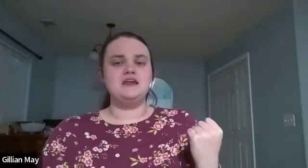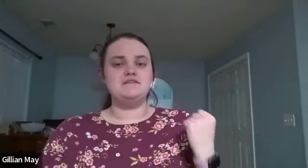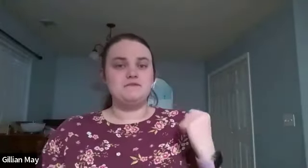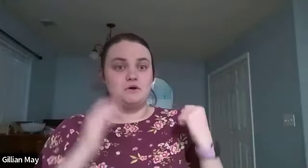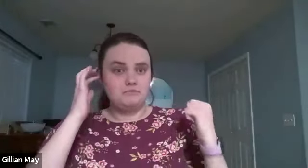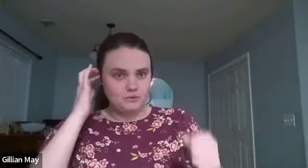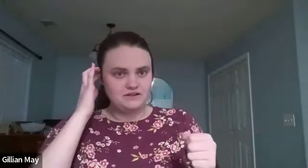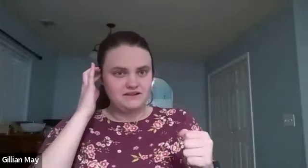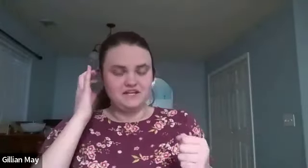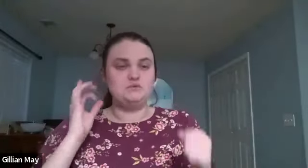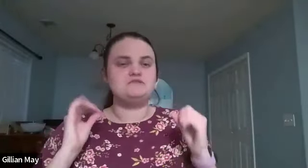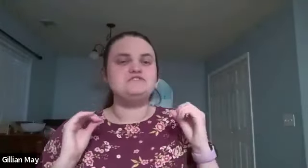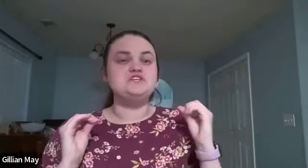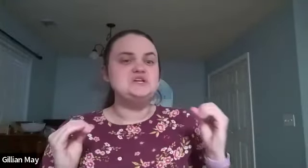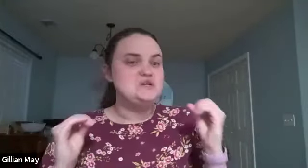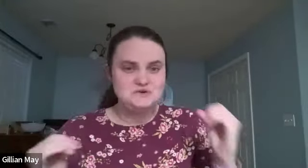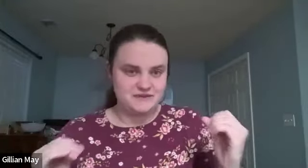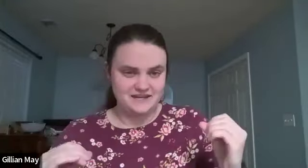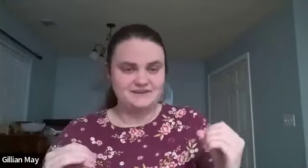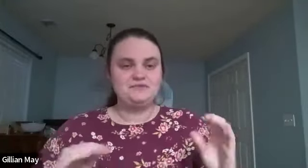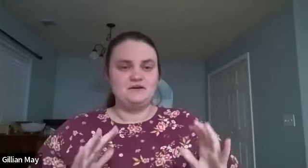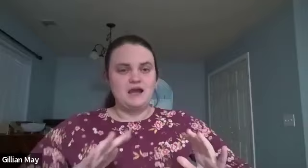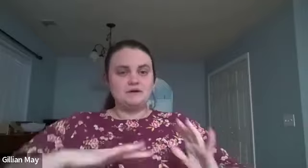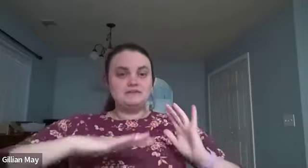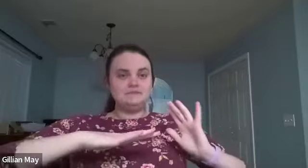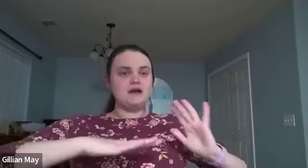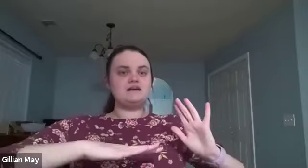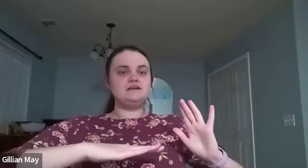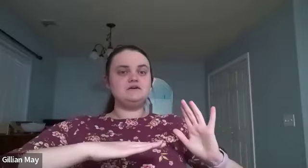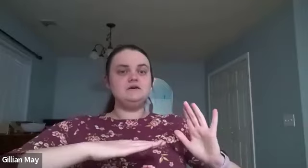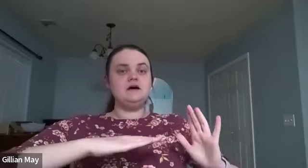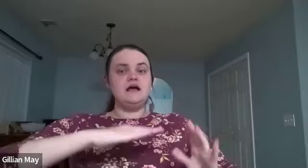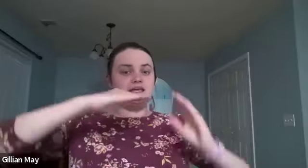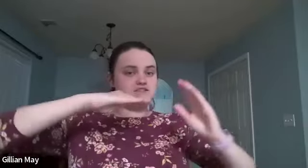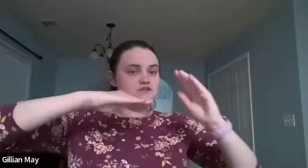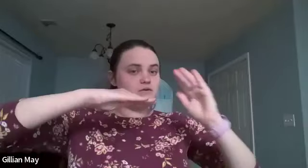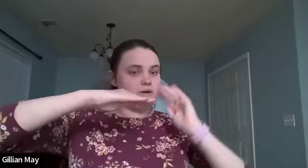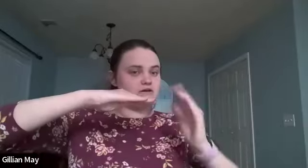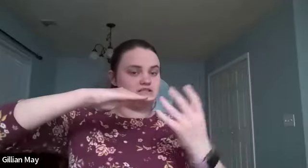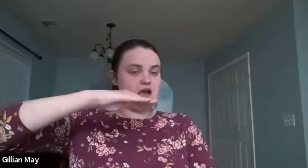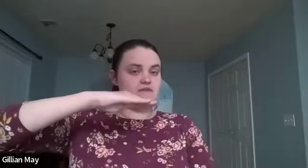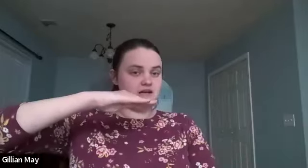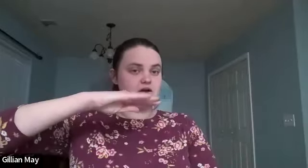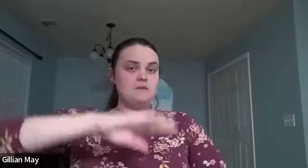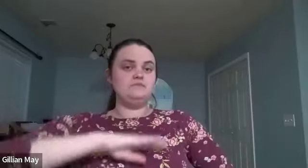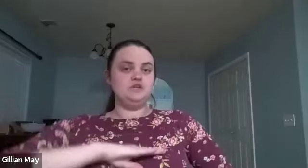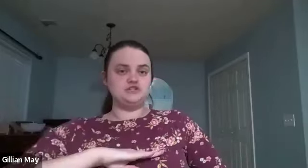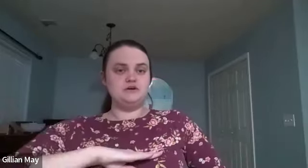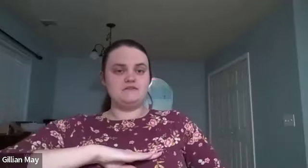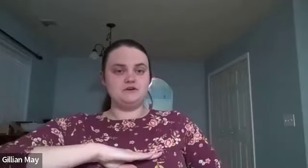Then for boiling, like you are fuming. Okay, I'm gonna lean back a little. It's gonna look weird because I'm having it higher up. Usually you have your